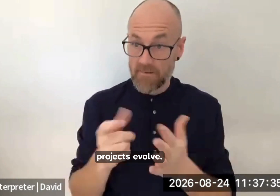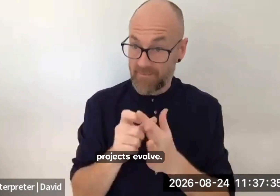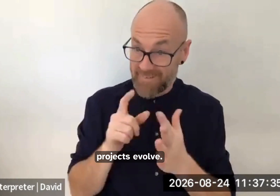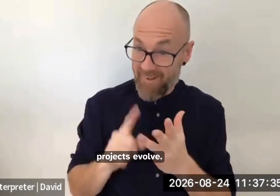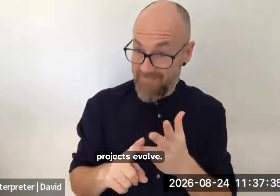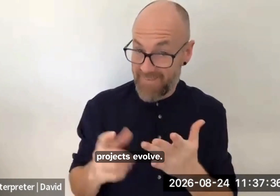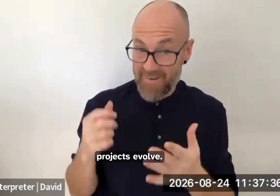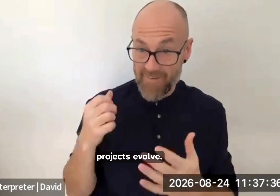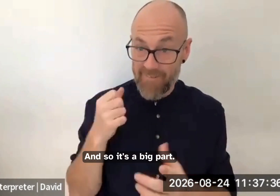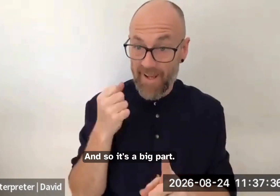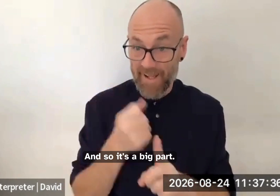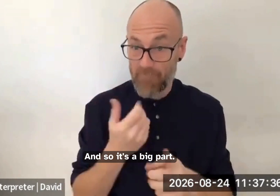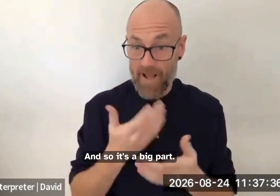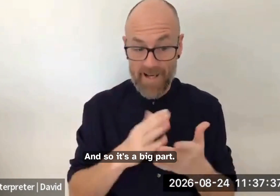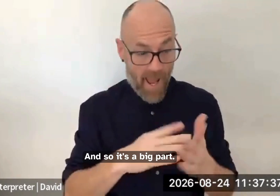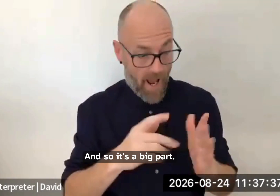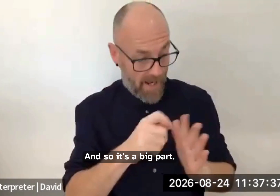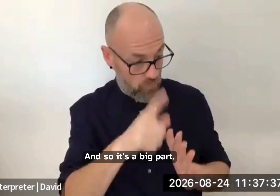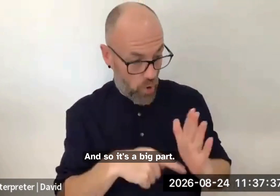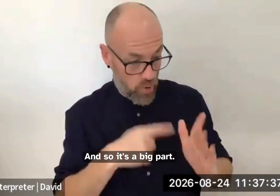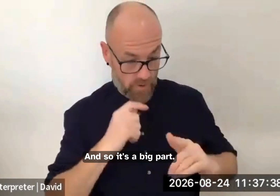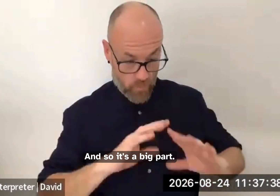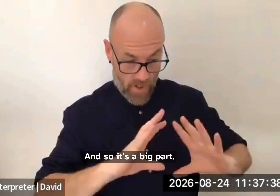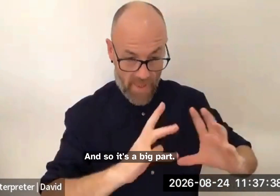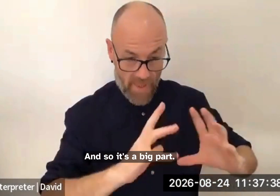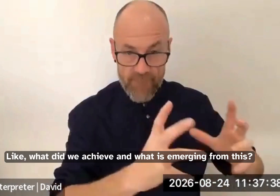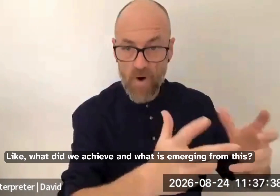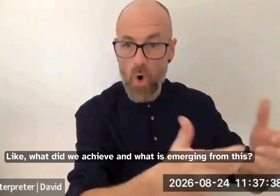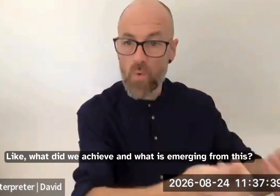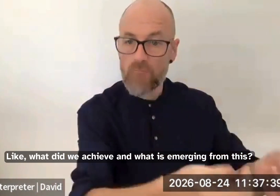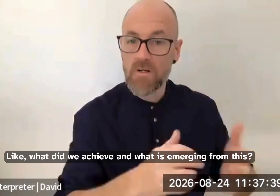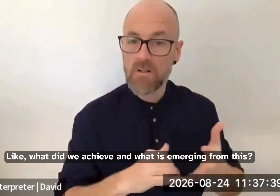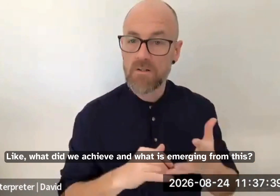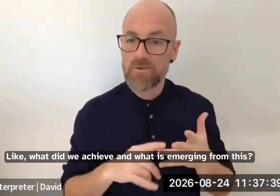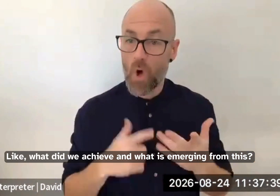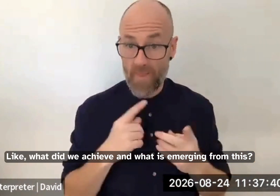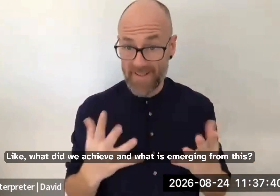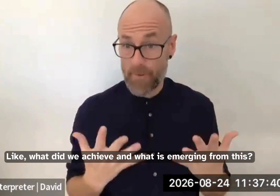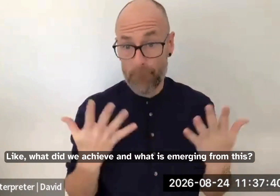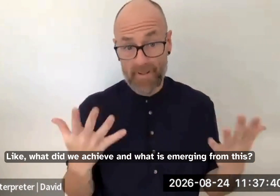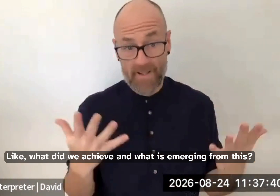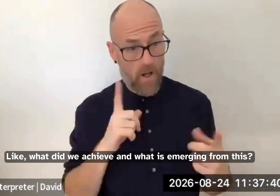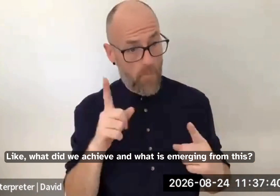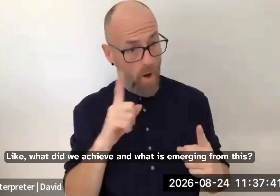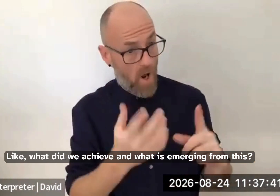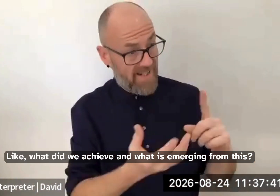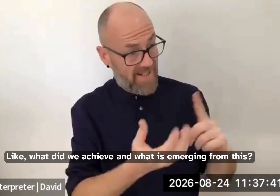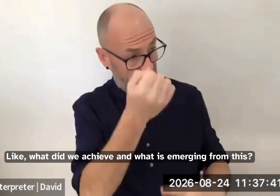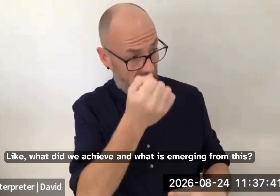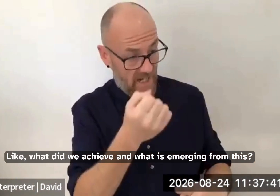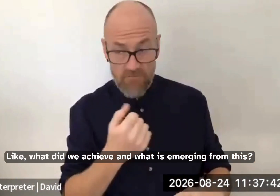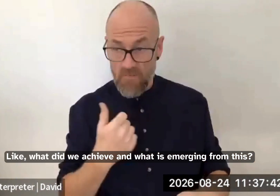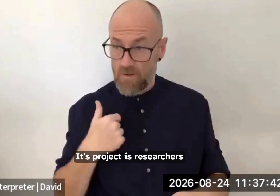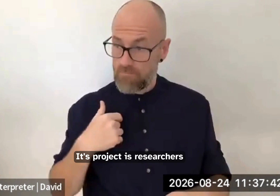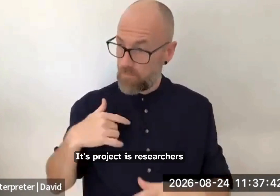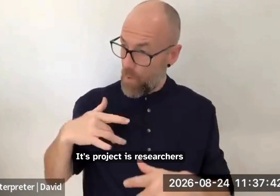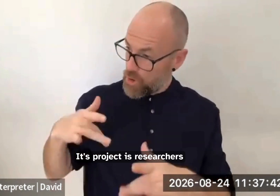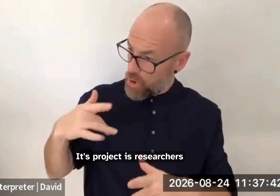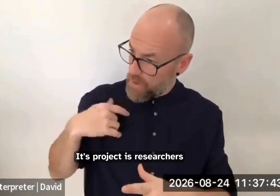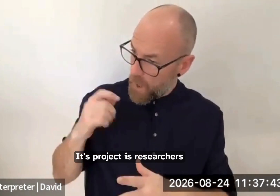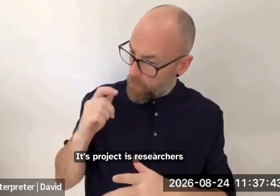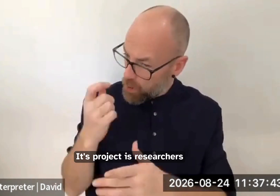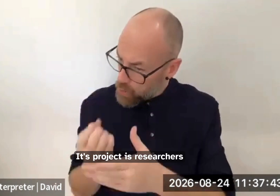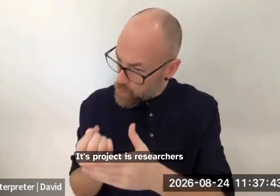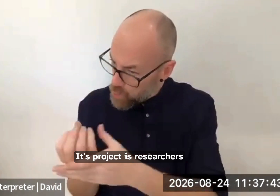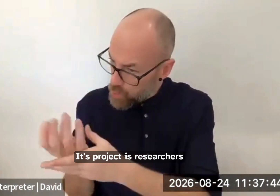projects evolve. And so it's a big part, what did we achieve and what is emerging from this